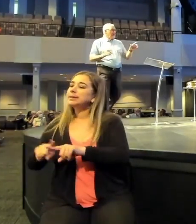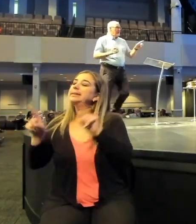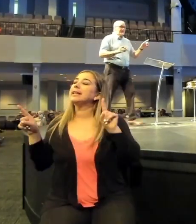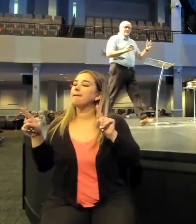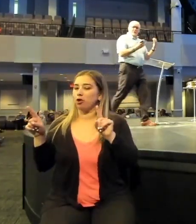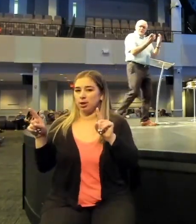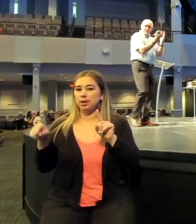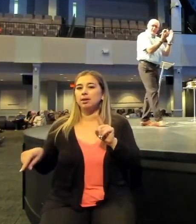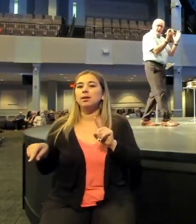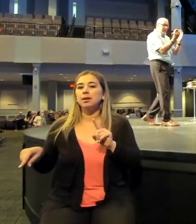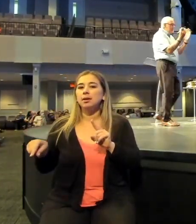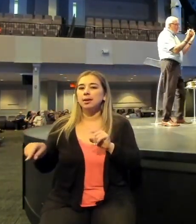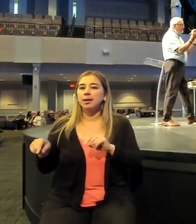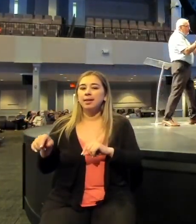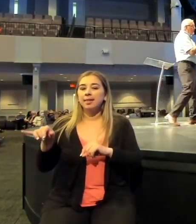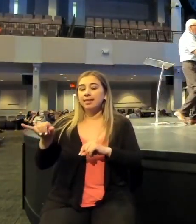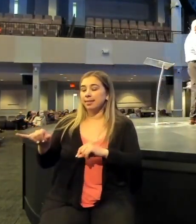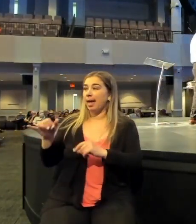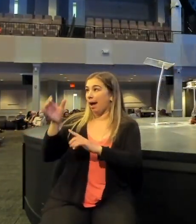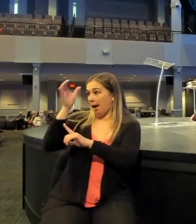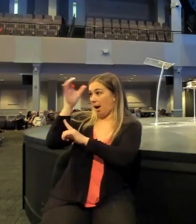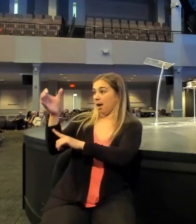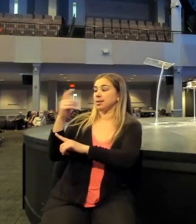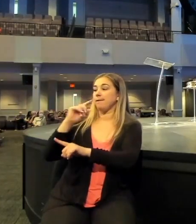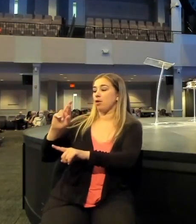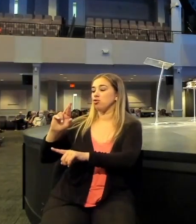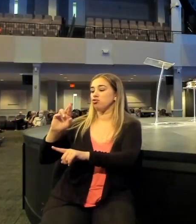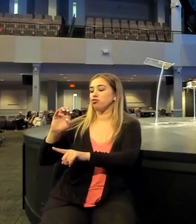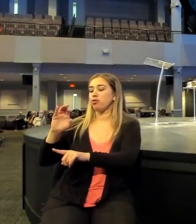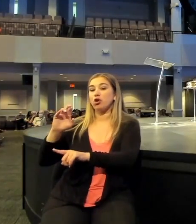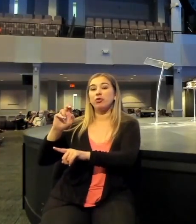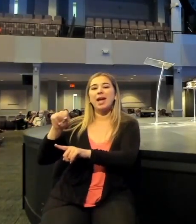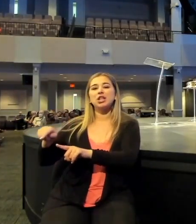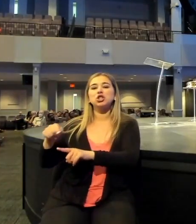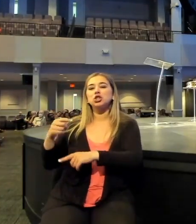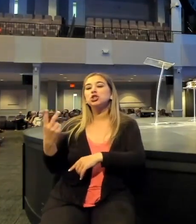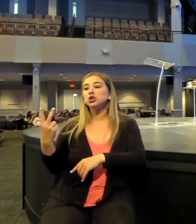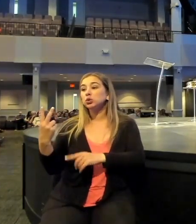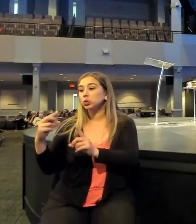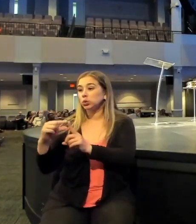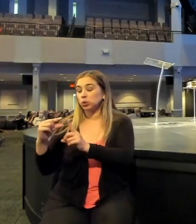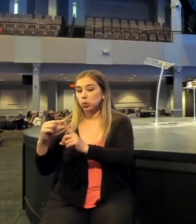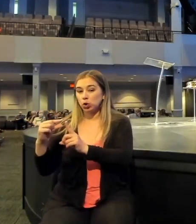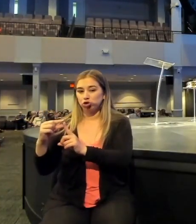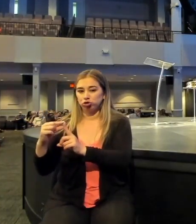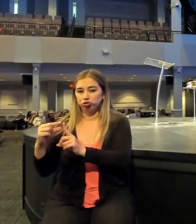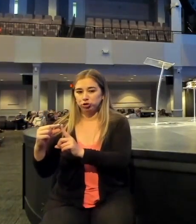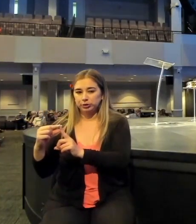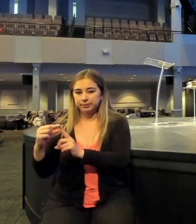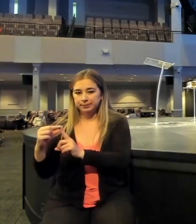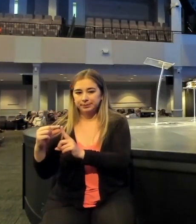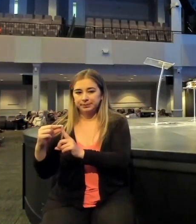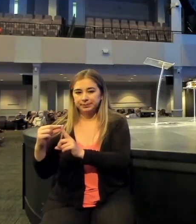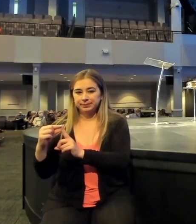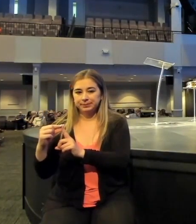because recreation, the root concept of recreation, two words,